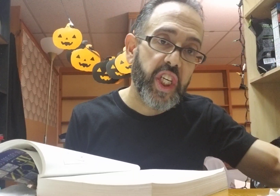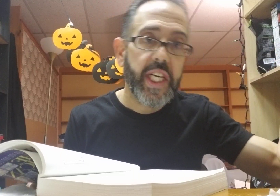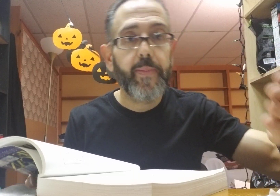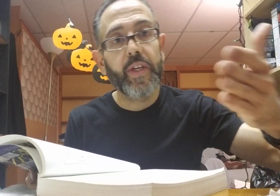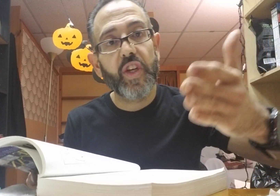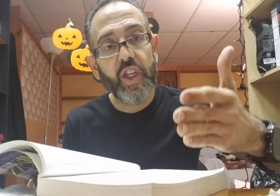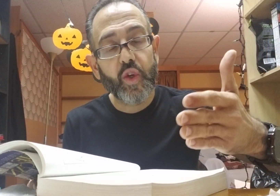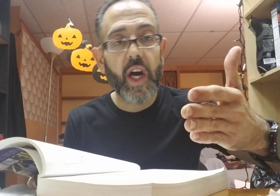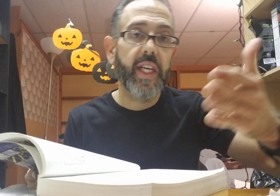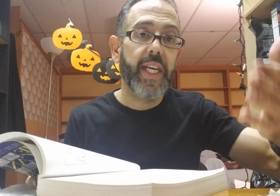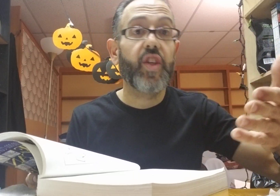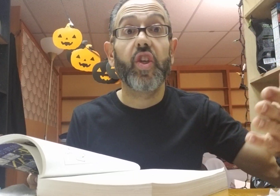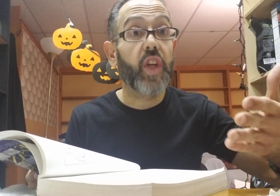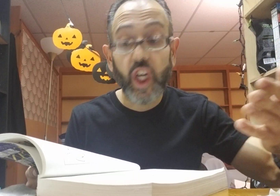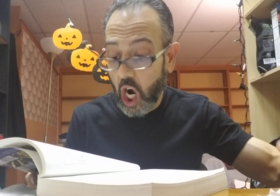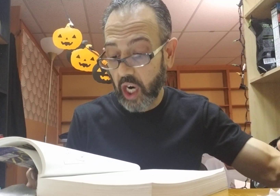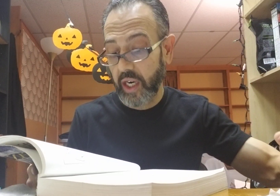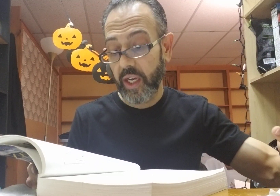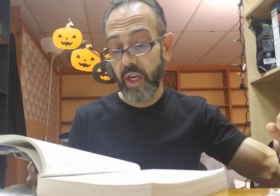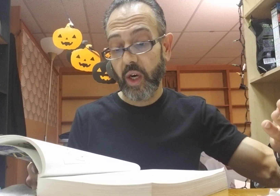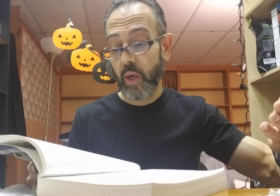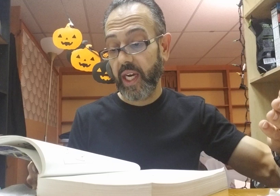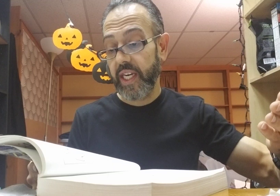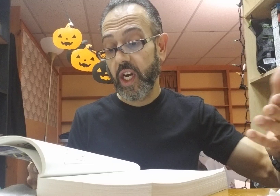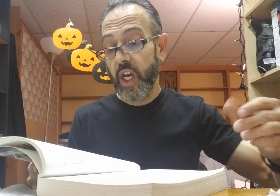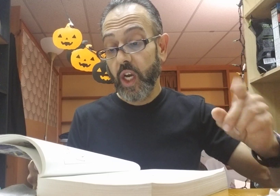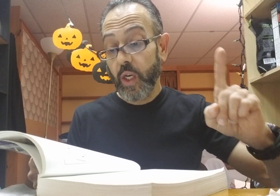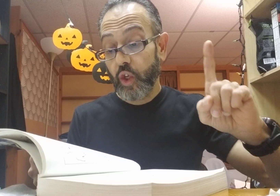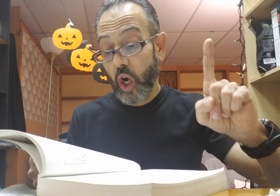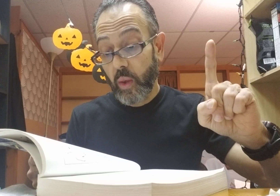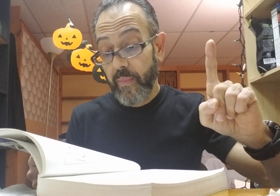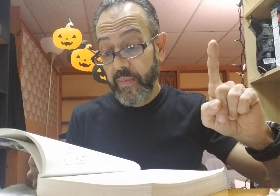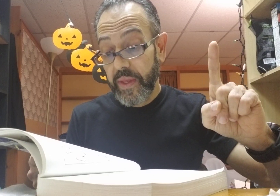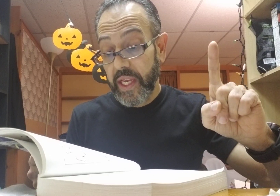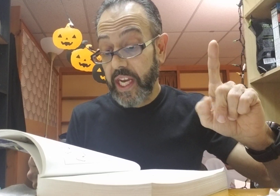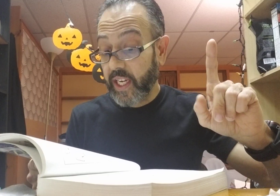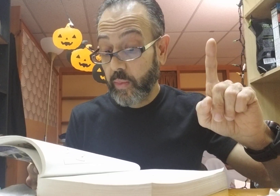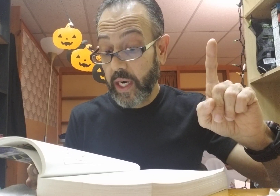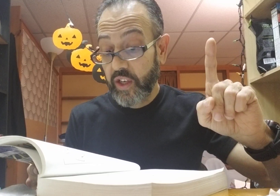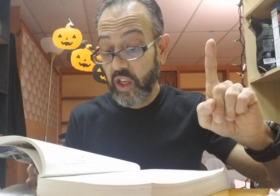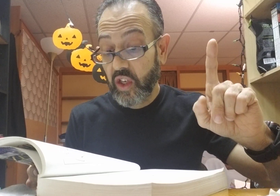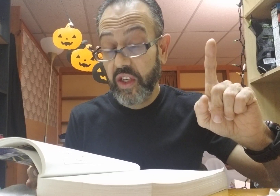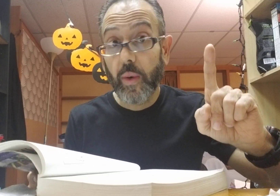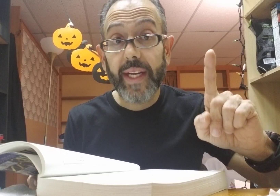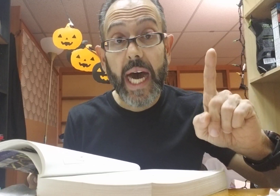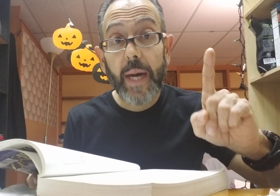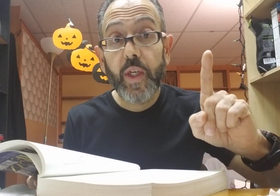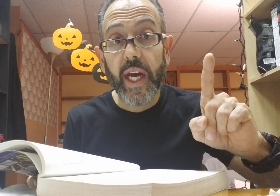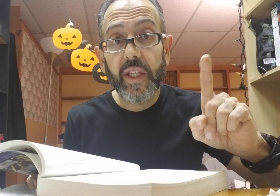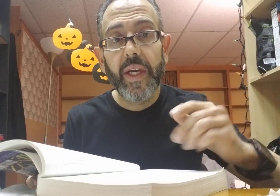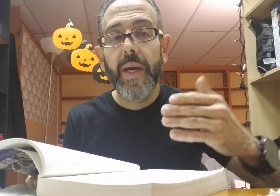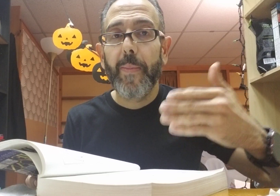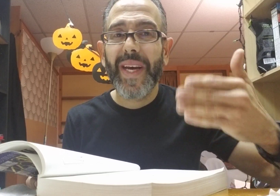Jeep? Is it a truck? It's just a car. Okay? So it expresses the direct object, but not